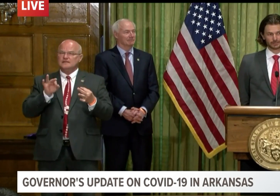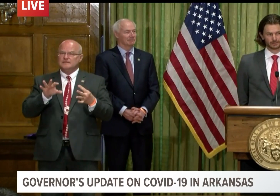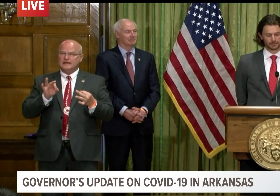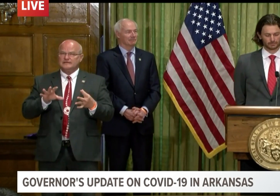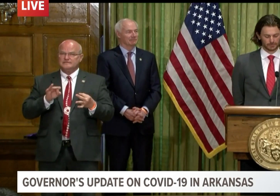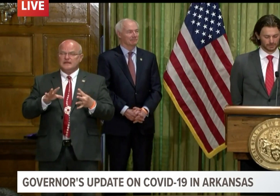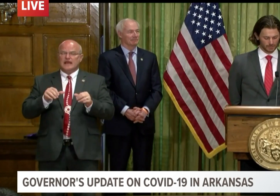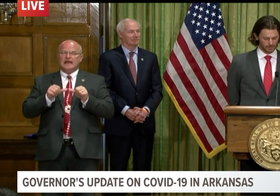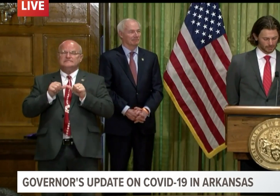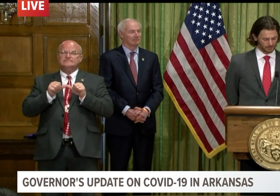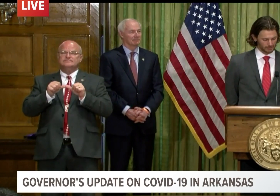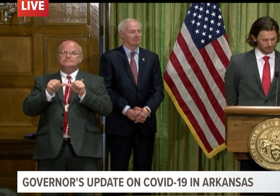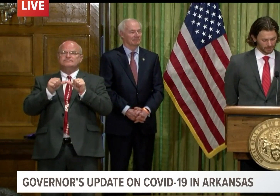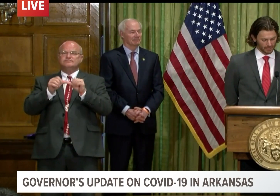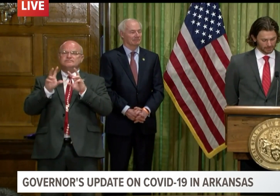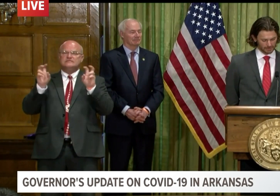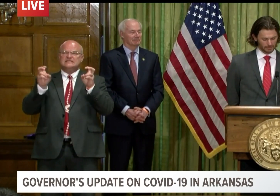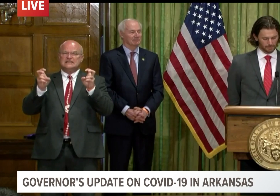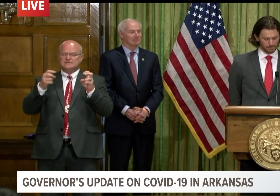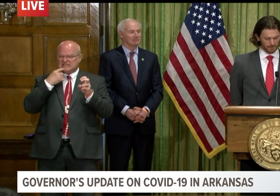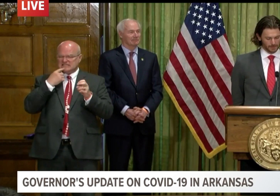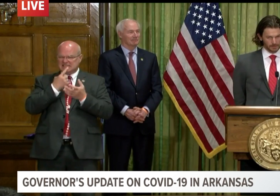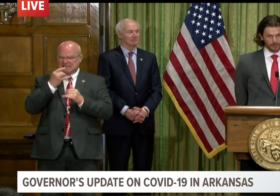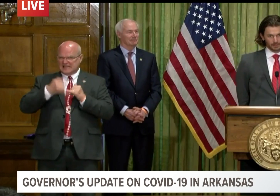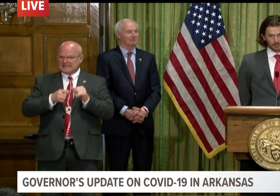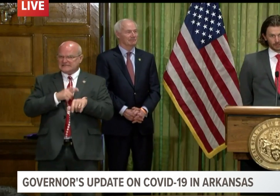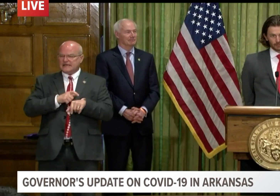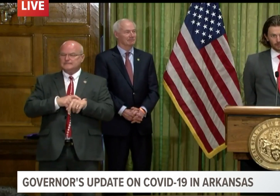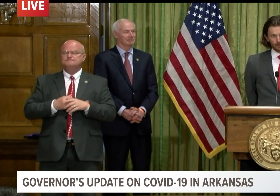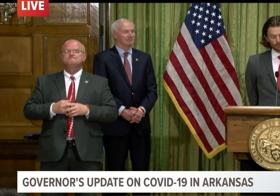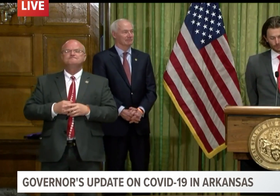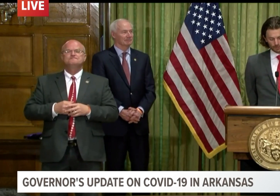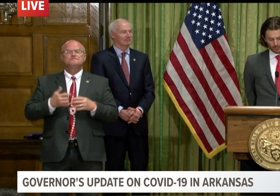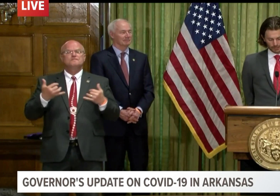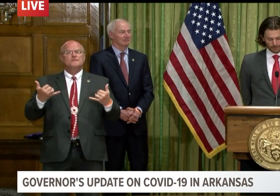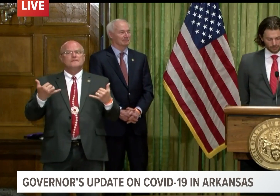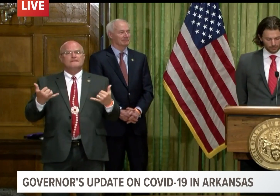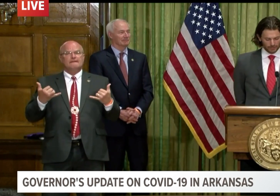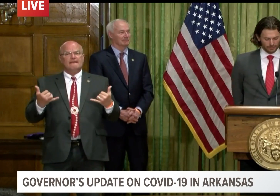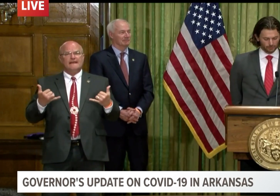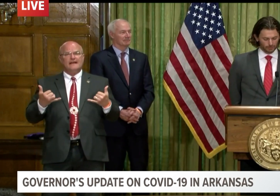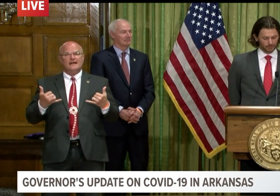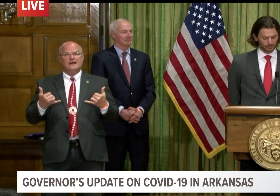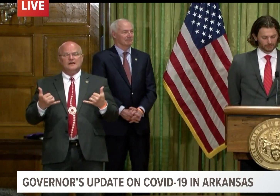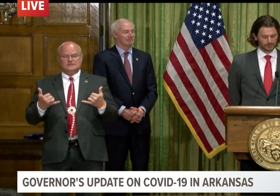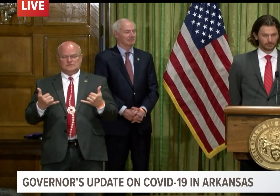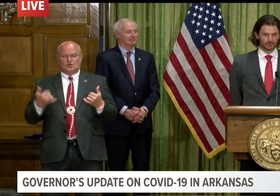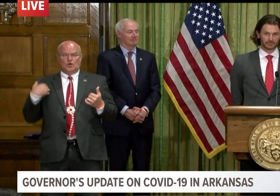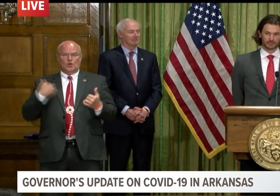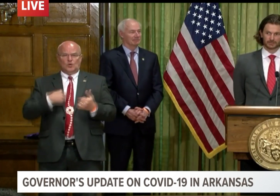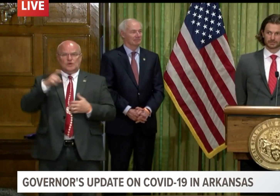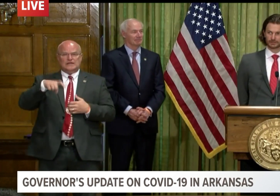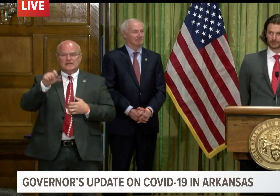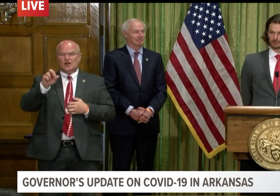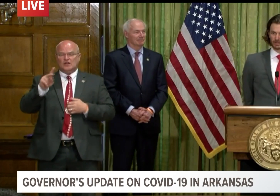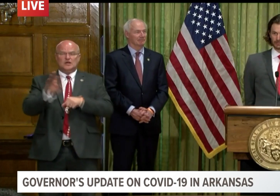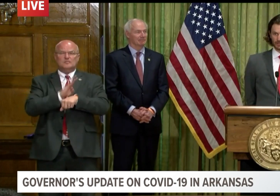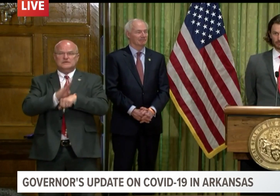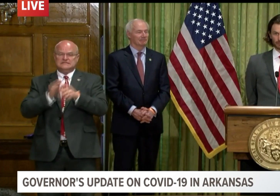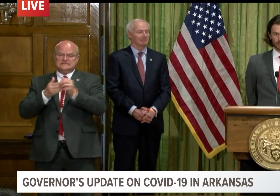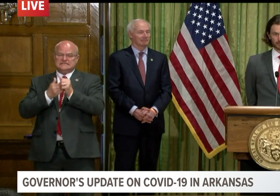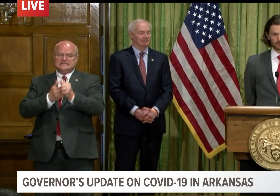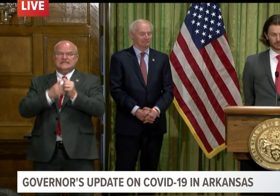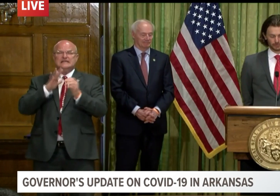lot of consistent themes, as I mentioned last time. Now, more than ever, we need Arkansas businesses to lead